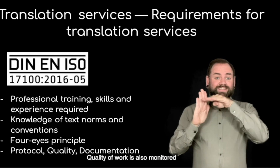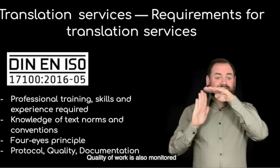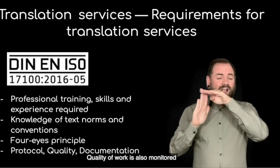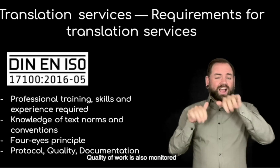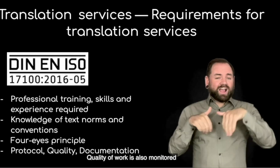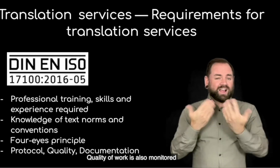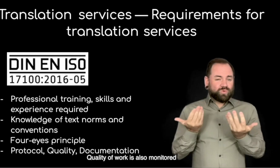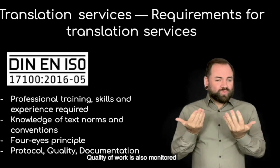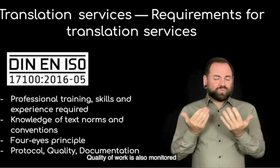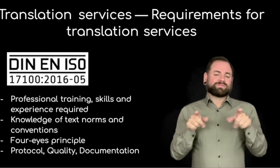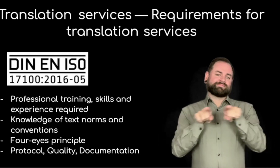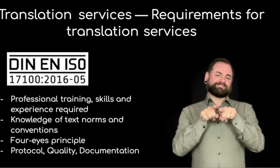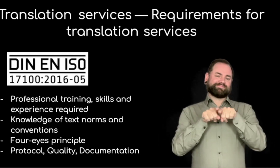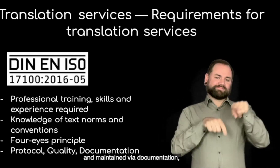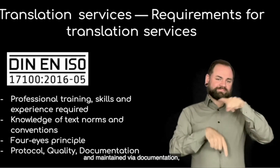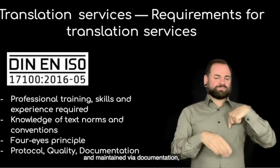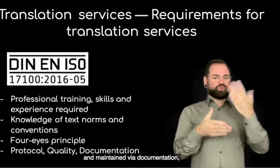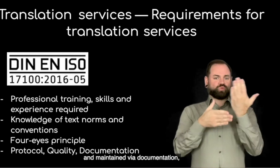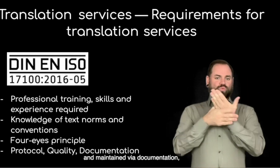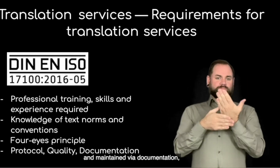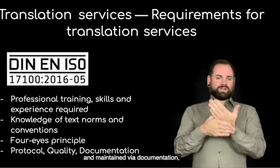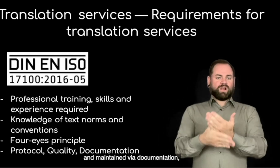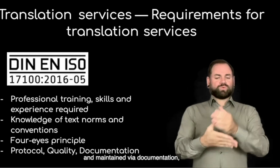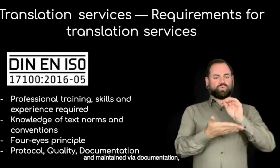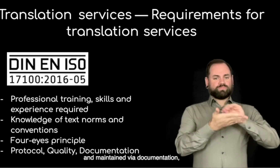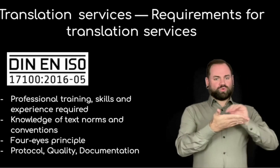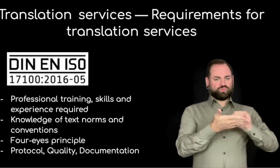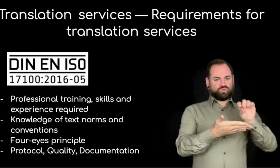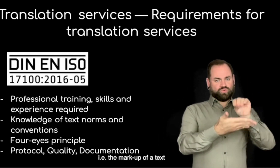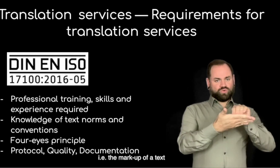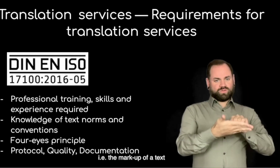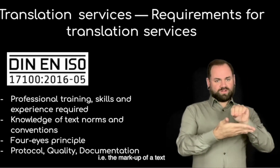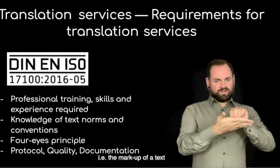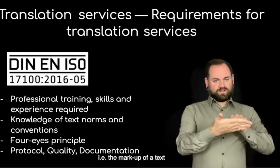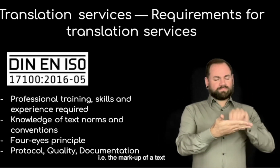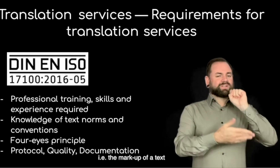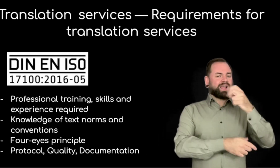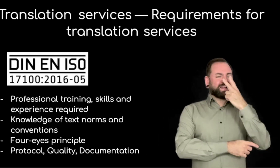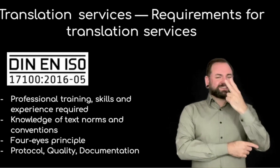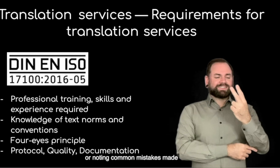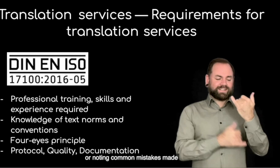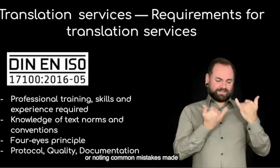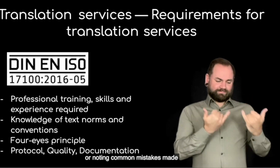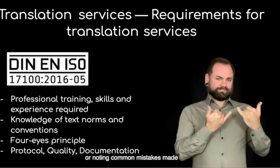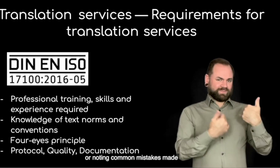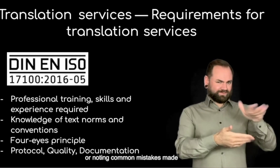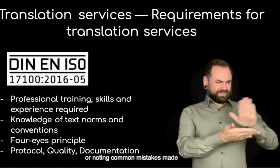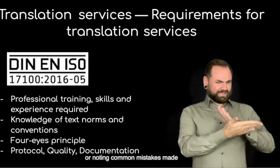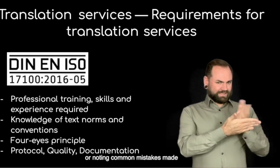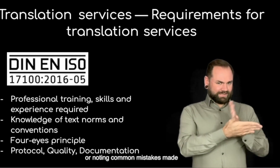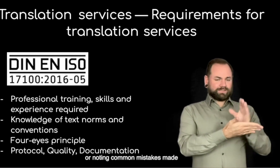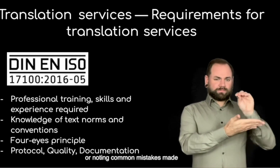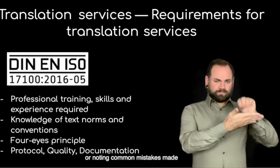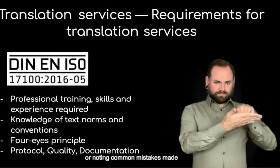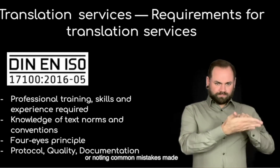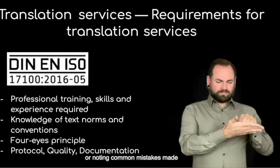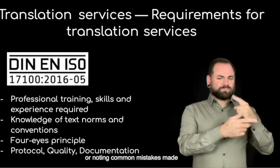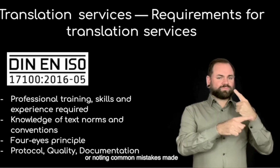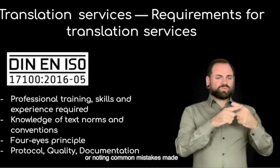and maintained via documentation, i.e., the markup of a text, or noting